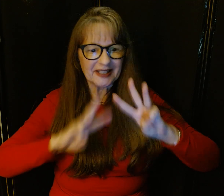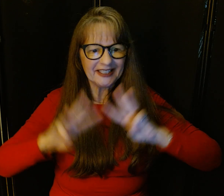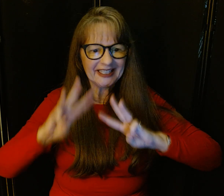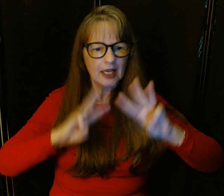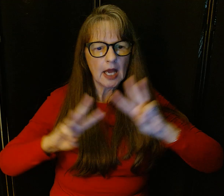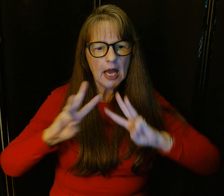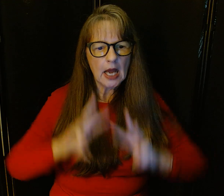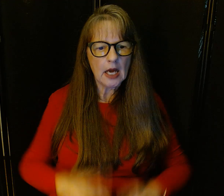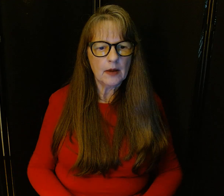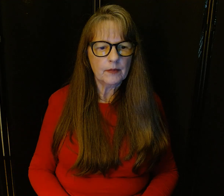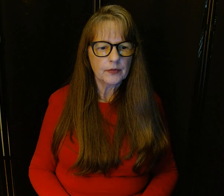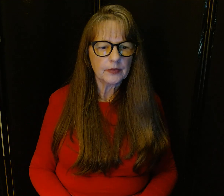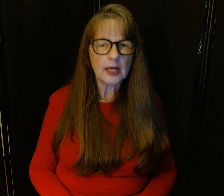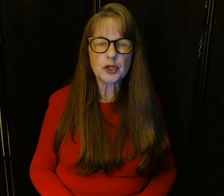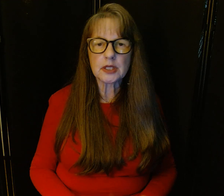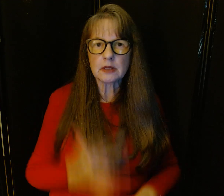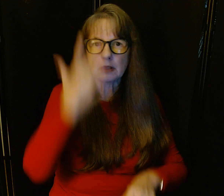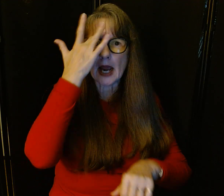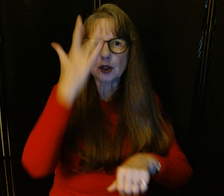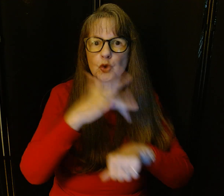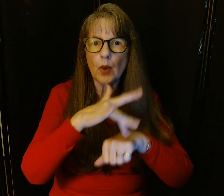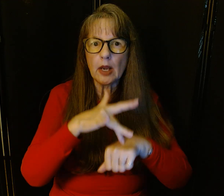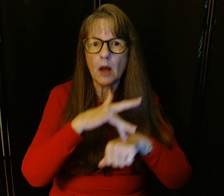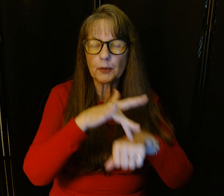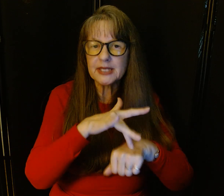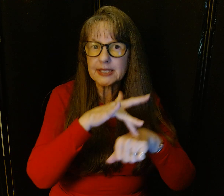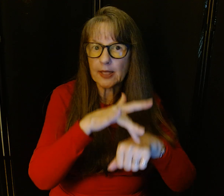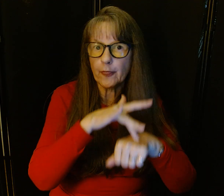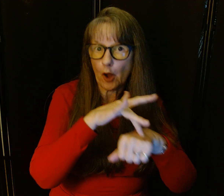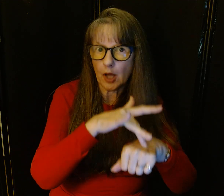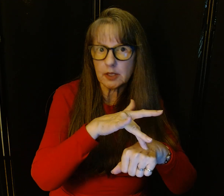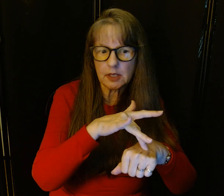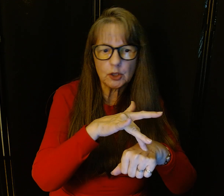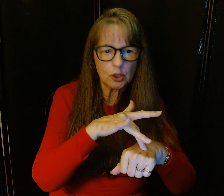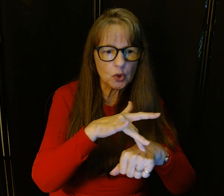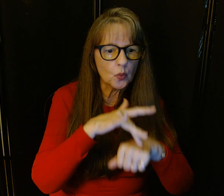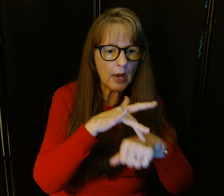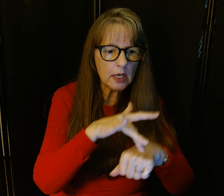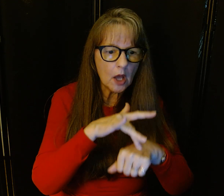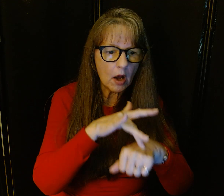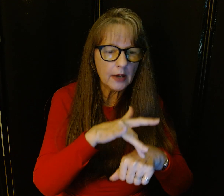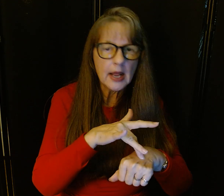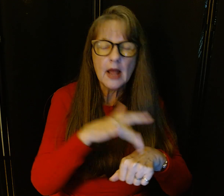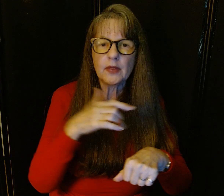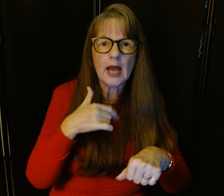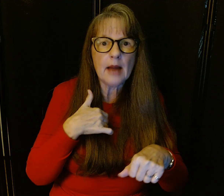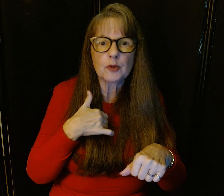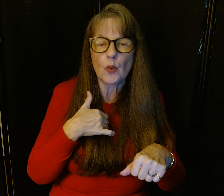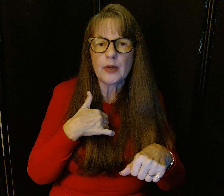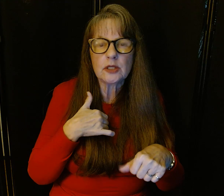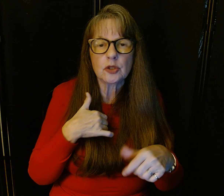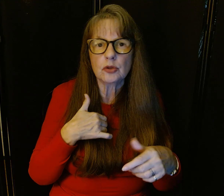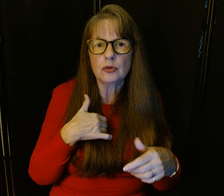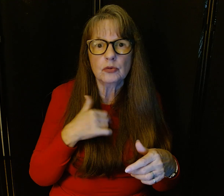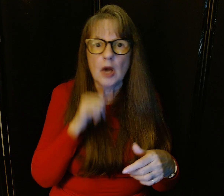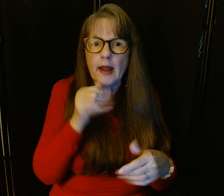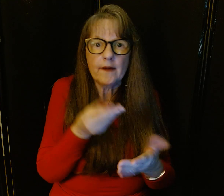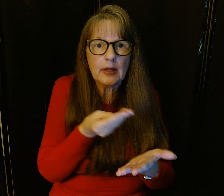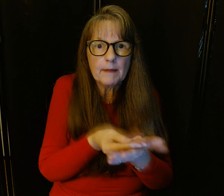correctly. They just kind of dwell on persistent thoughts. They just dwell on that I'm going to not have any